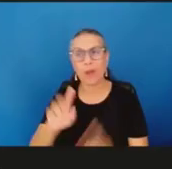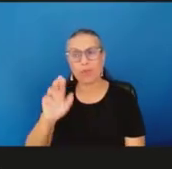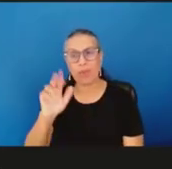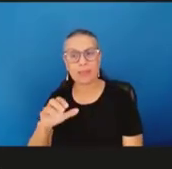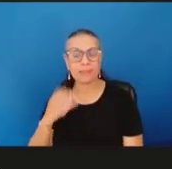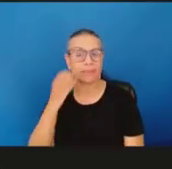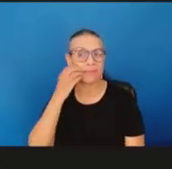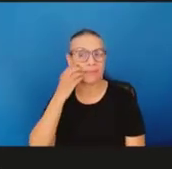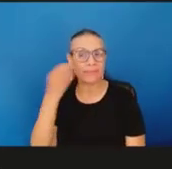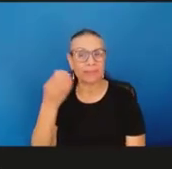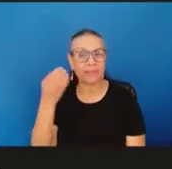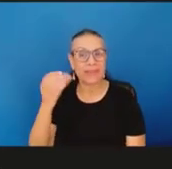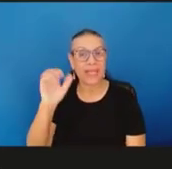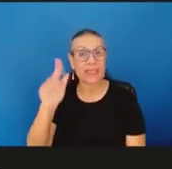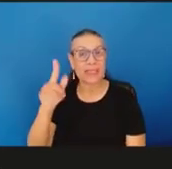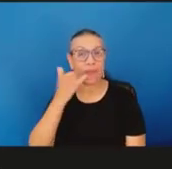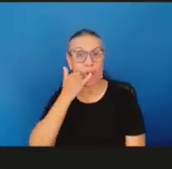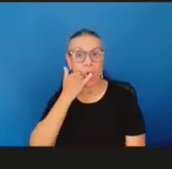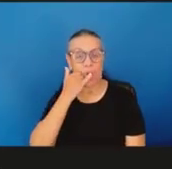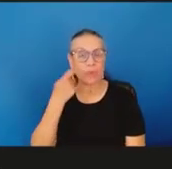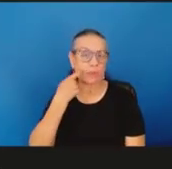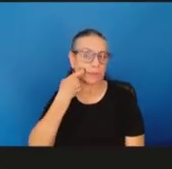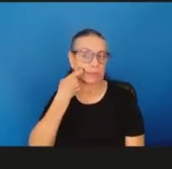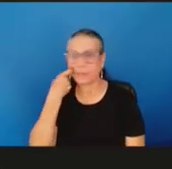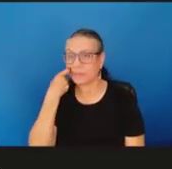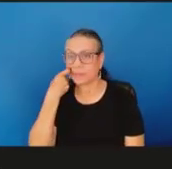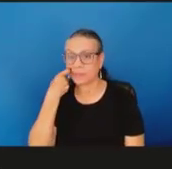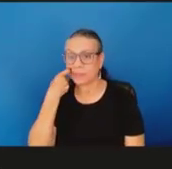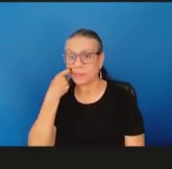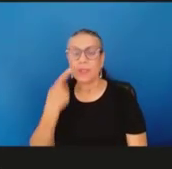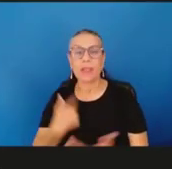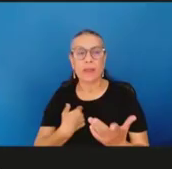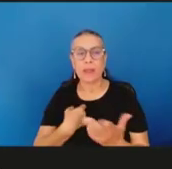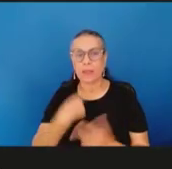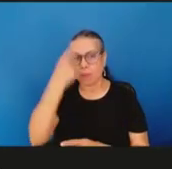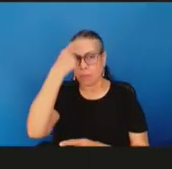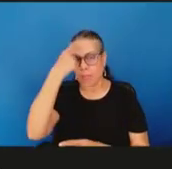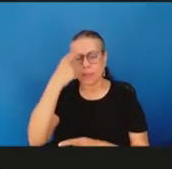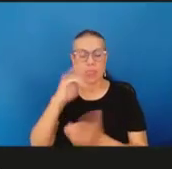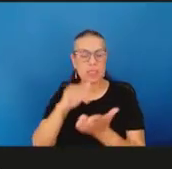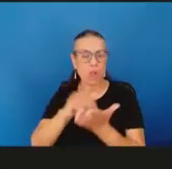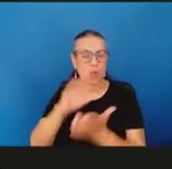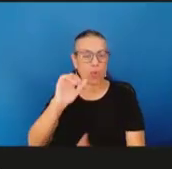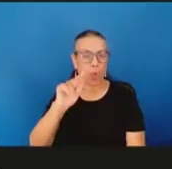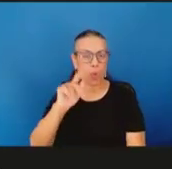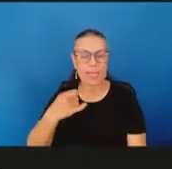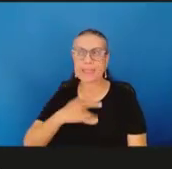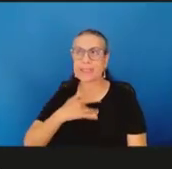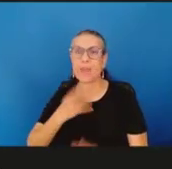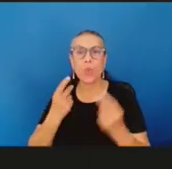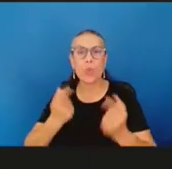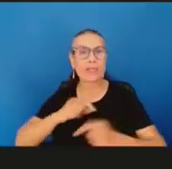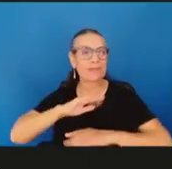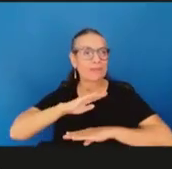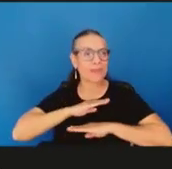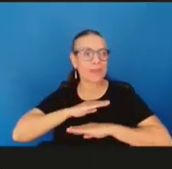social media are addictive. The frontal cortex, which is essential for self-control, delay of gratification, and resistance